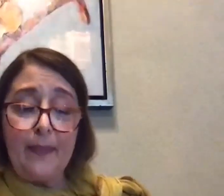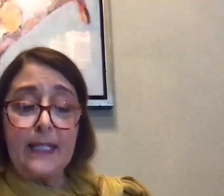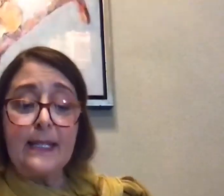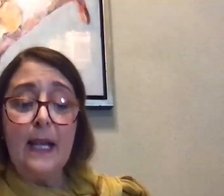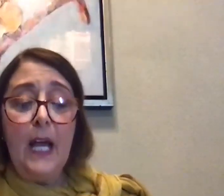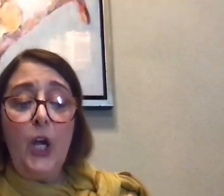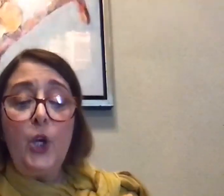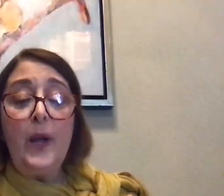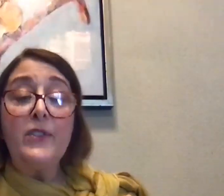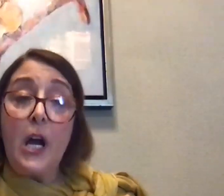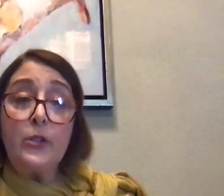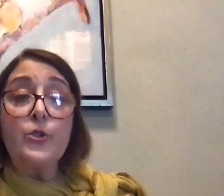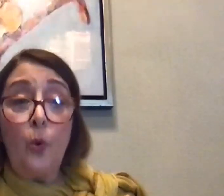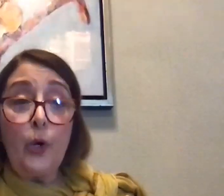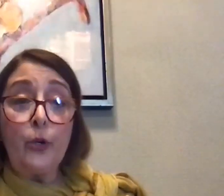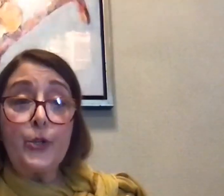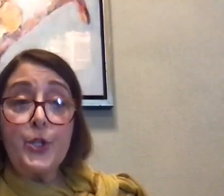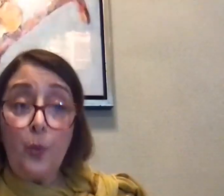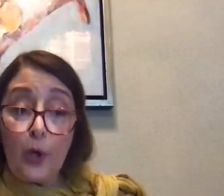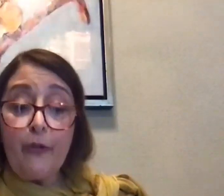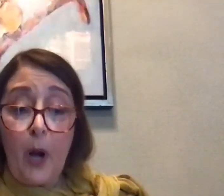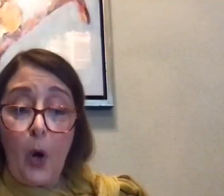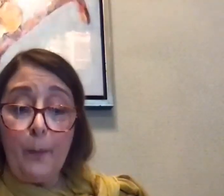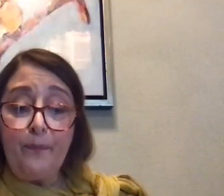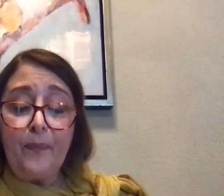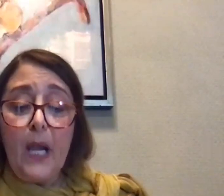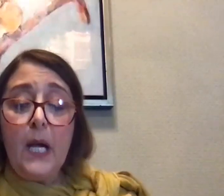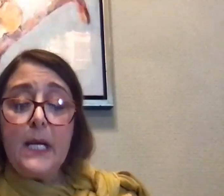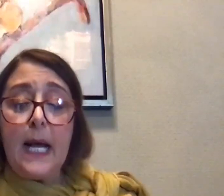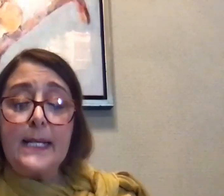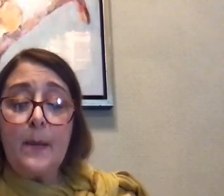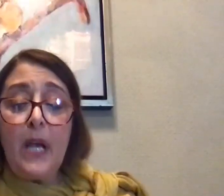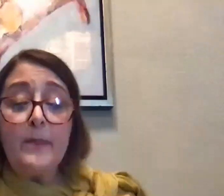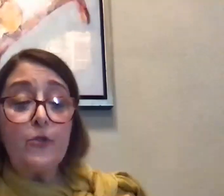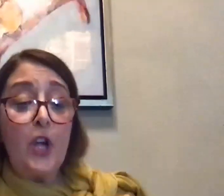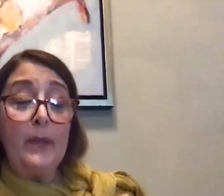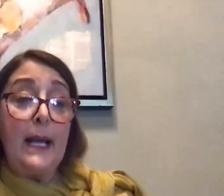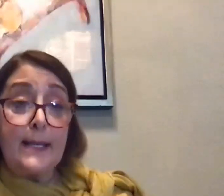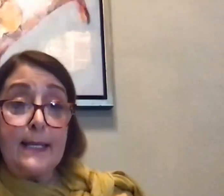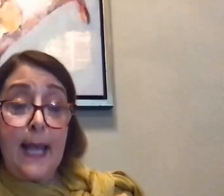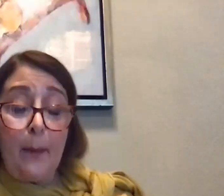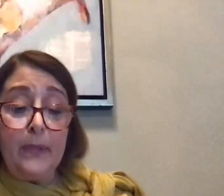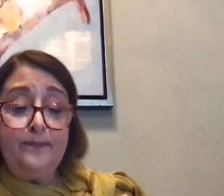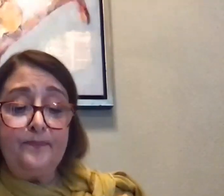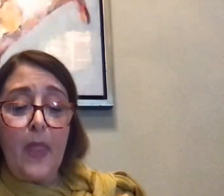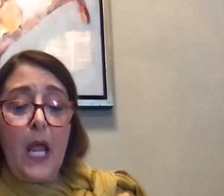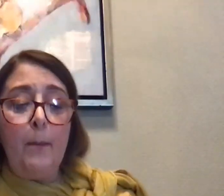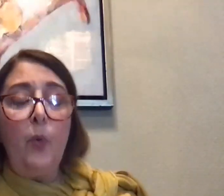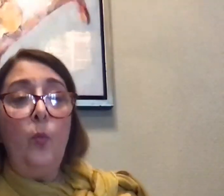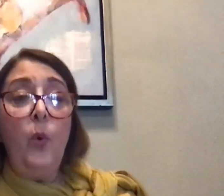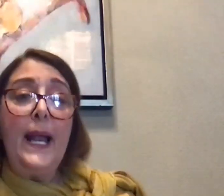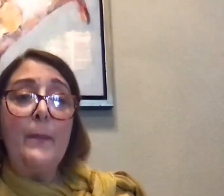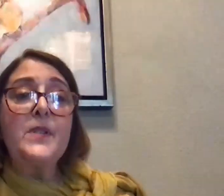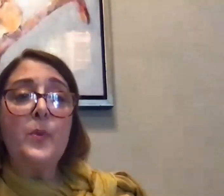heard about this, who have doctor's orders to work from home. Sometimes their job allows this to happen.